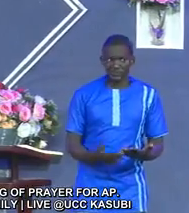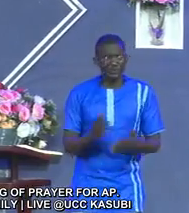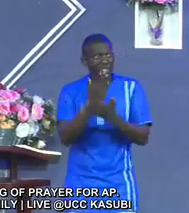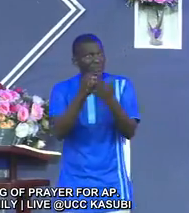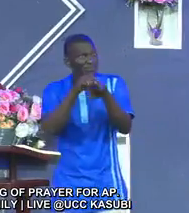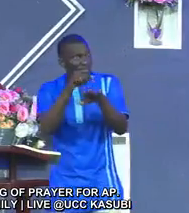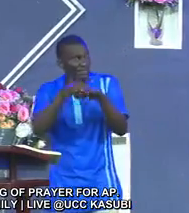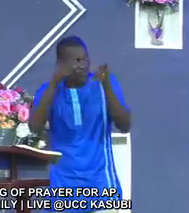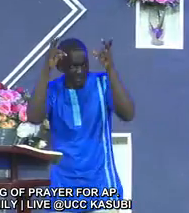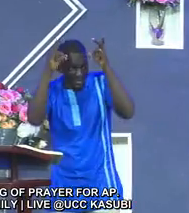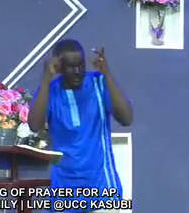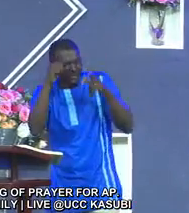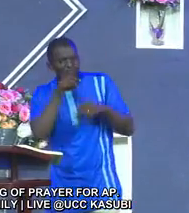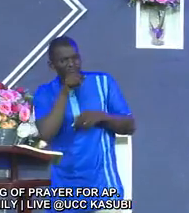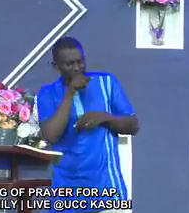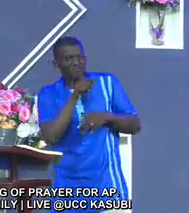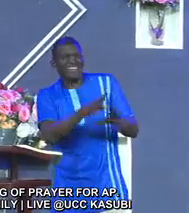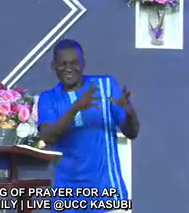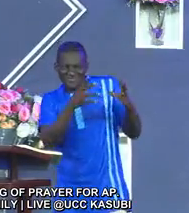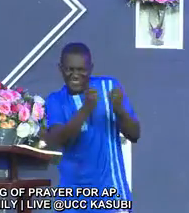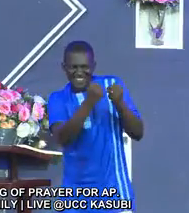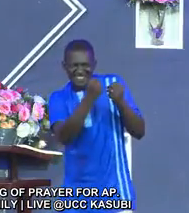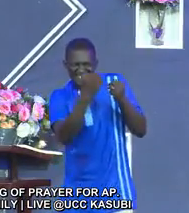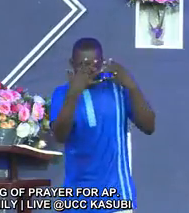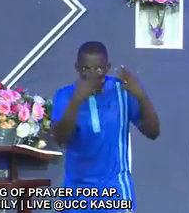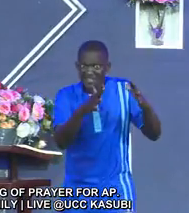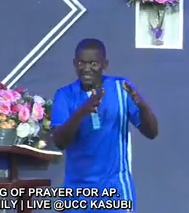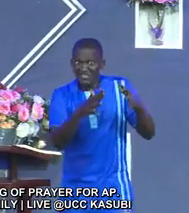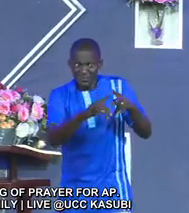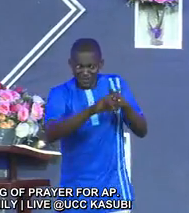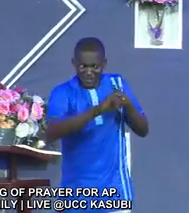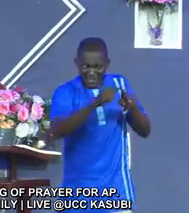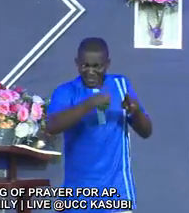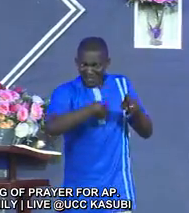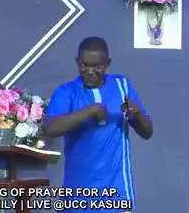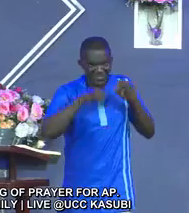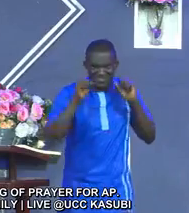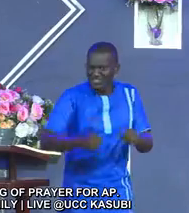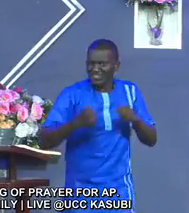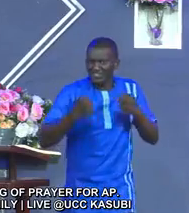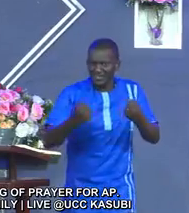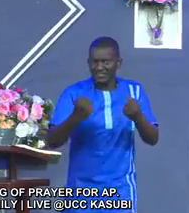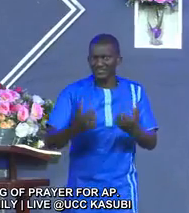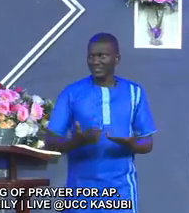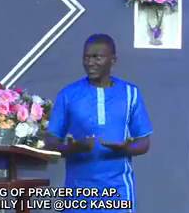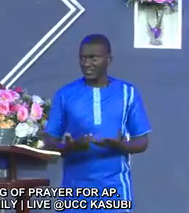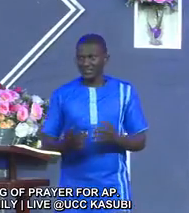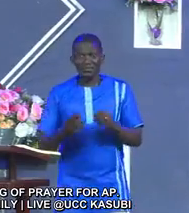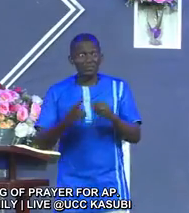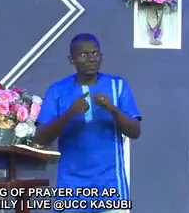There are times the devil thinks, now I've held them bound. They have no way of breaking